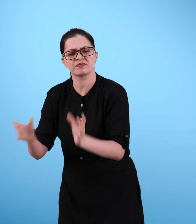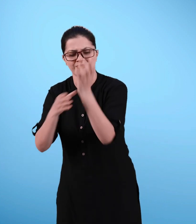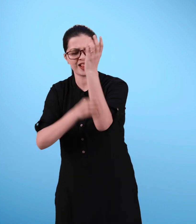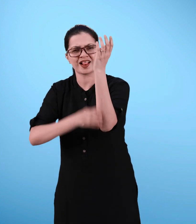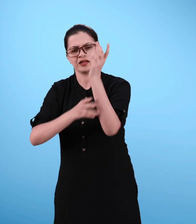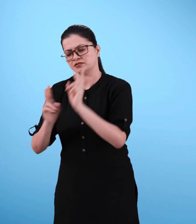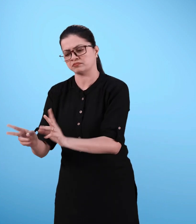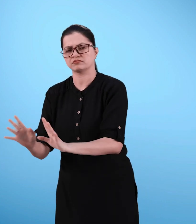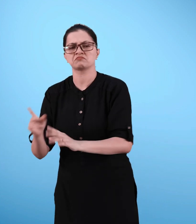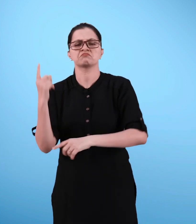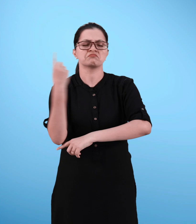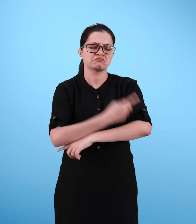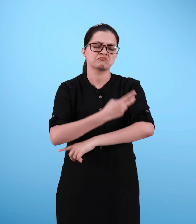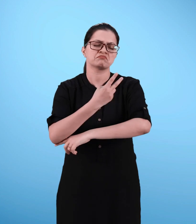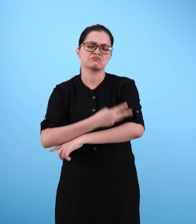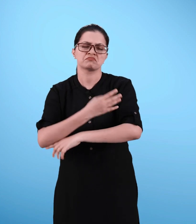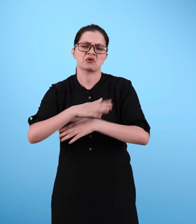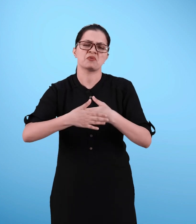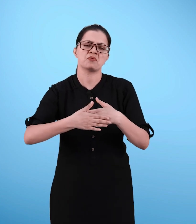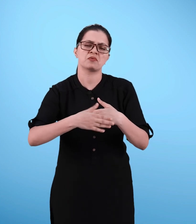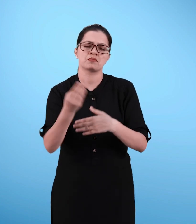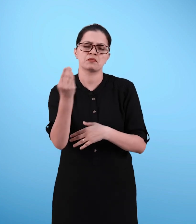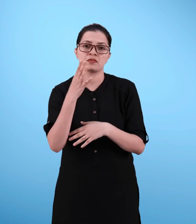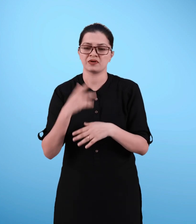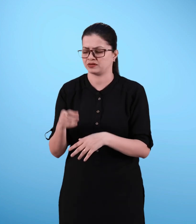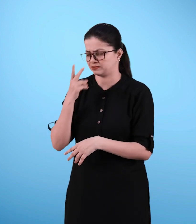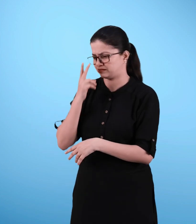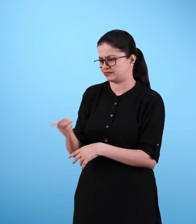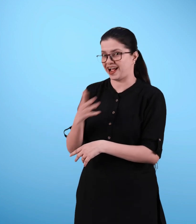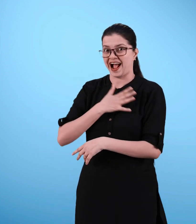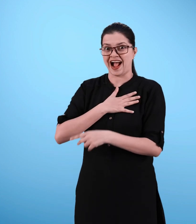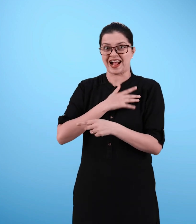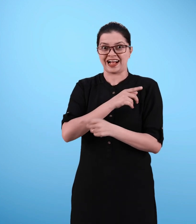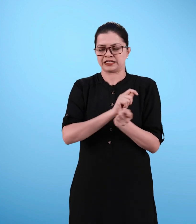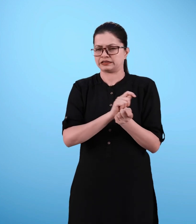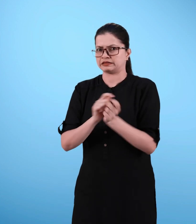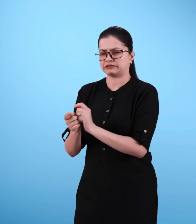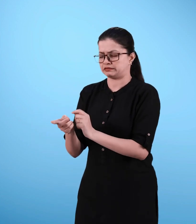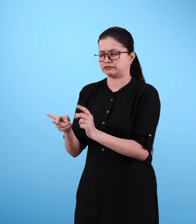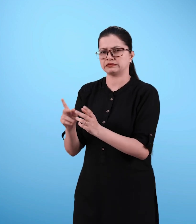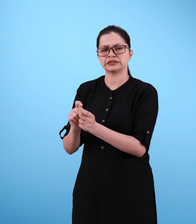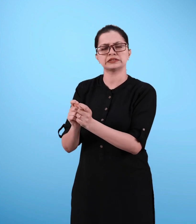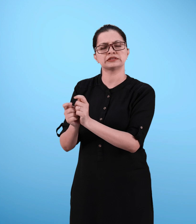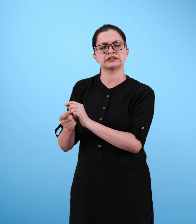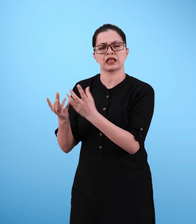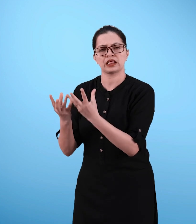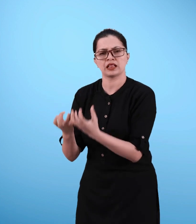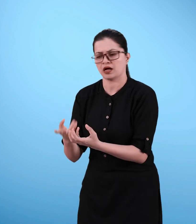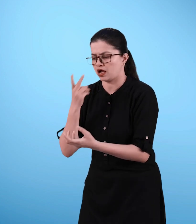Start. The stems rot and fibers are separated by hand. The stems rot and fibers are separated